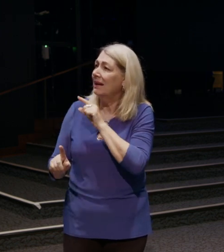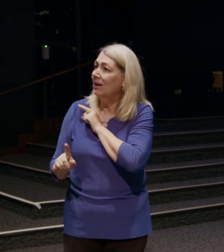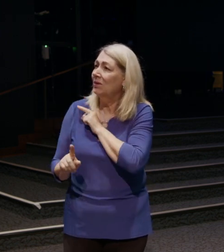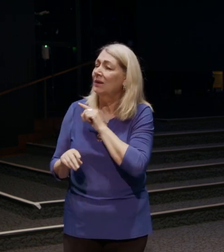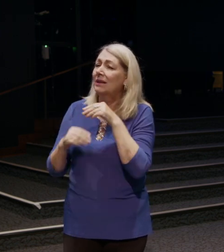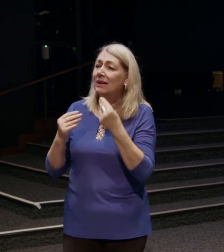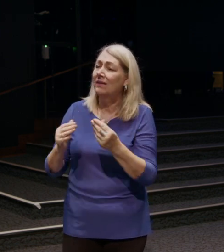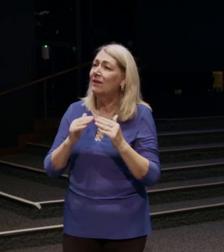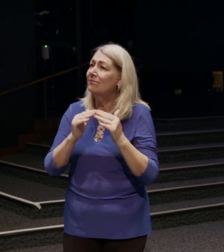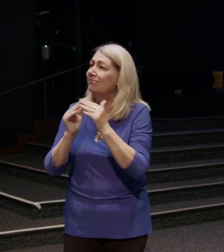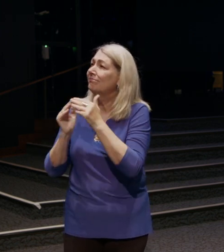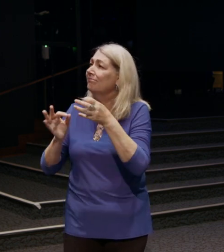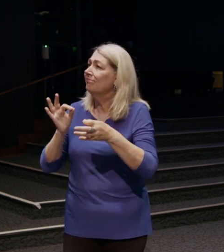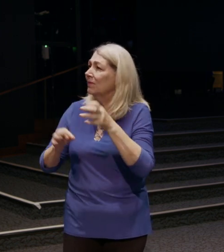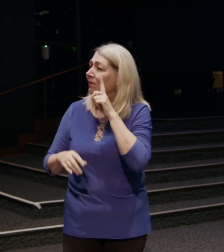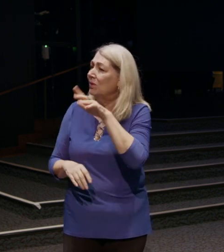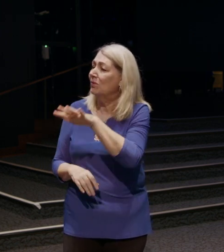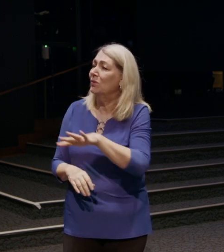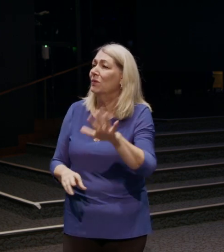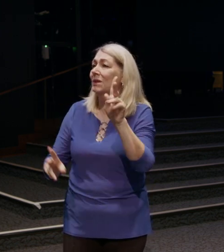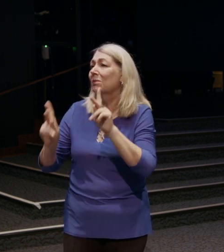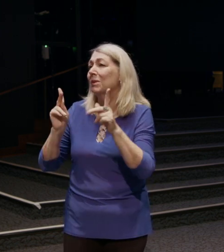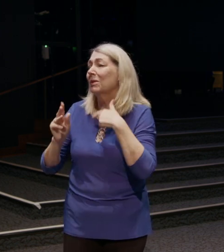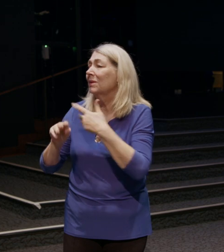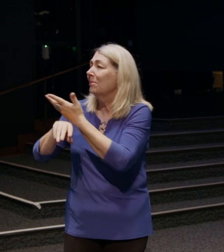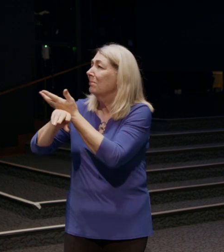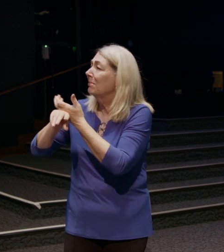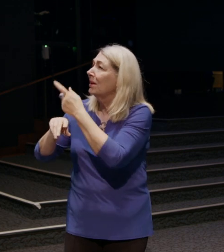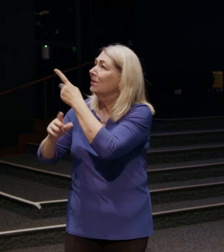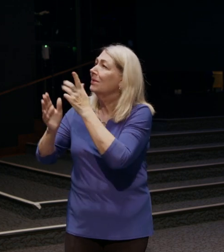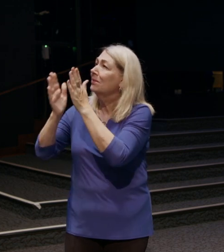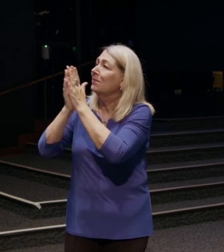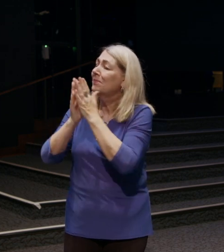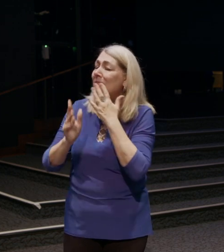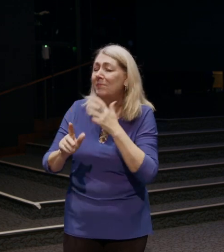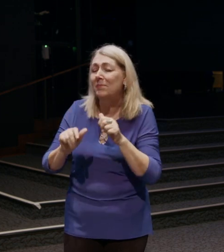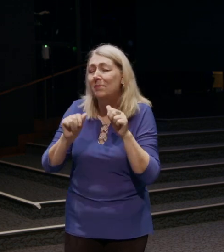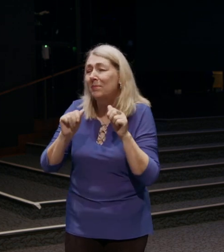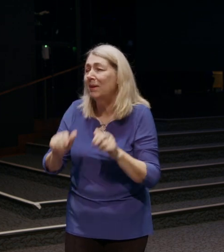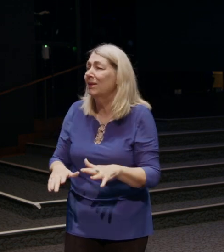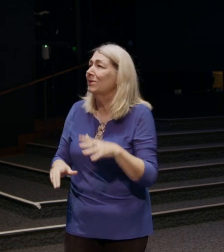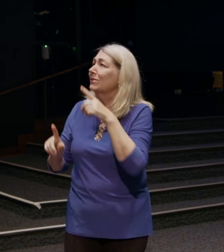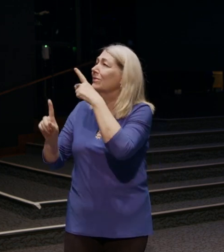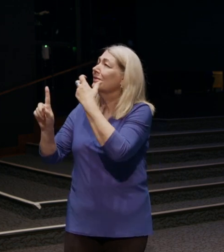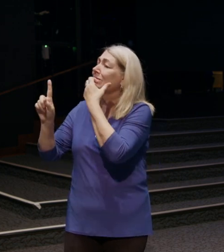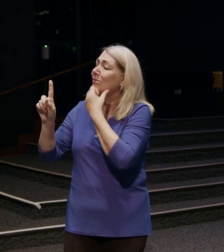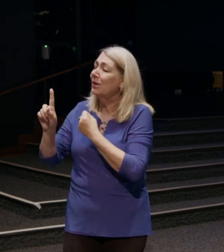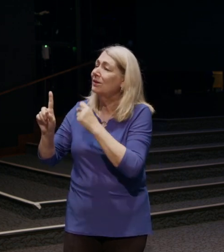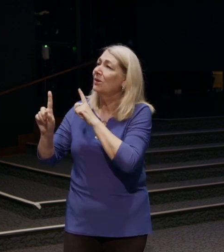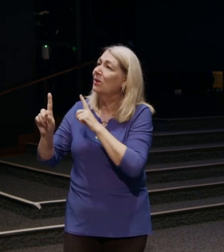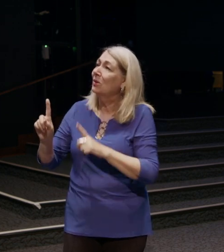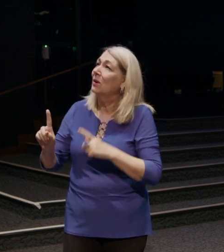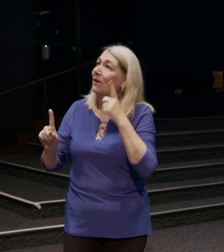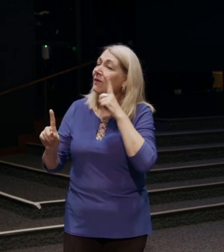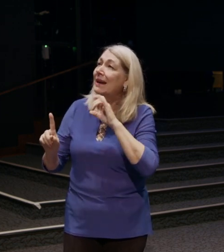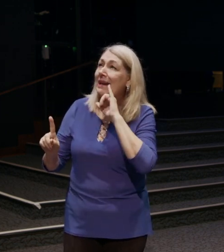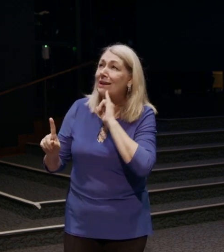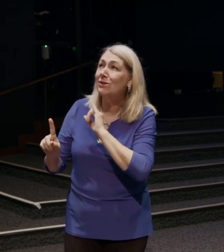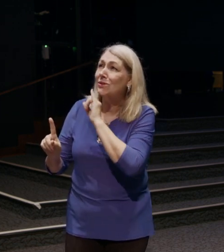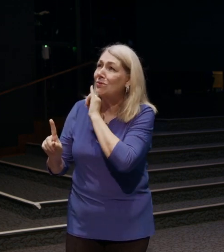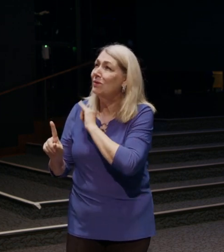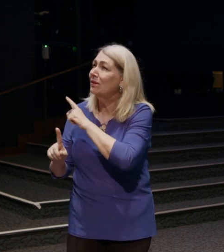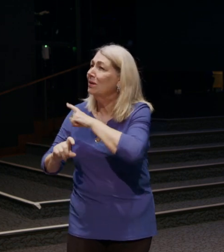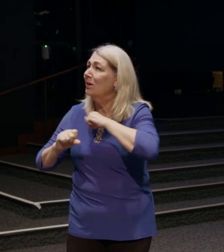way. And we beg a blessing, precious Lord, upon Israel. You